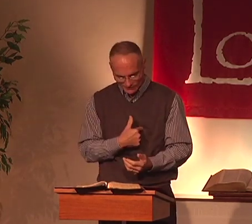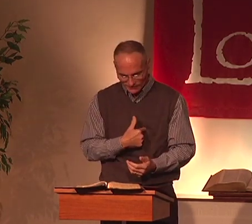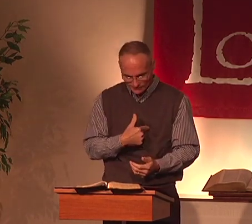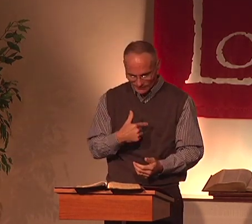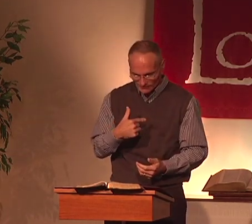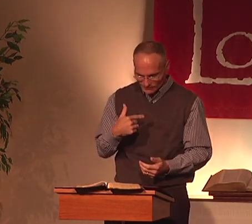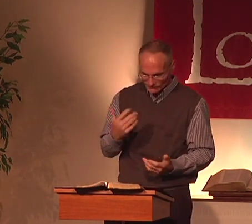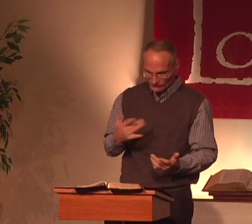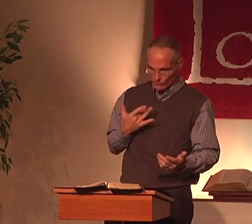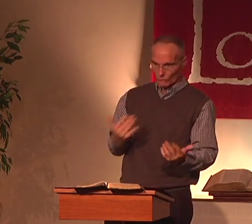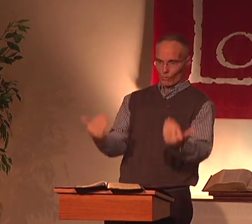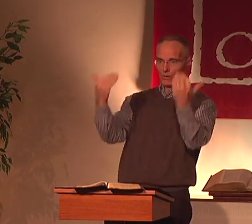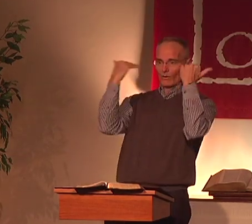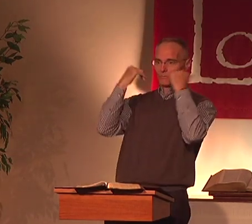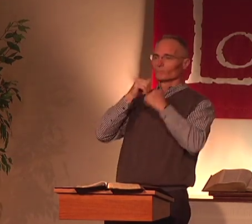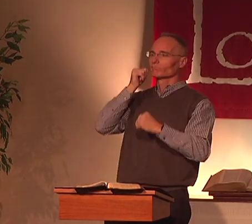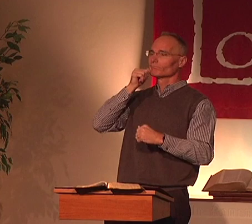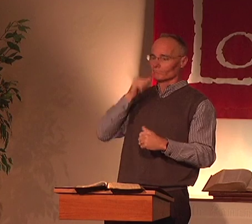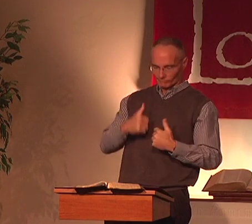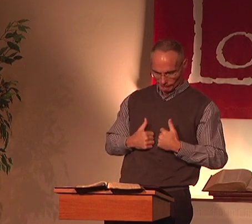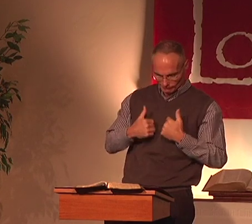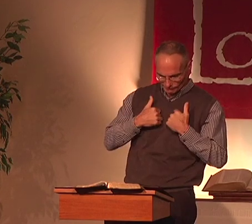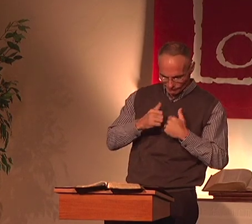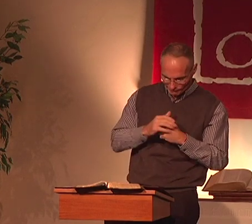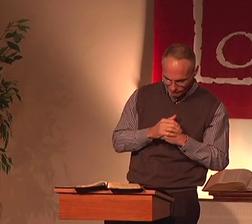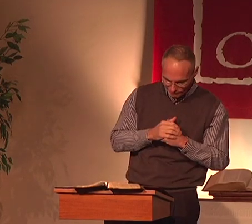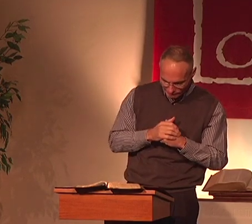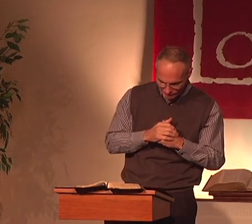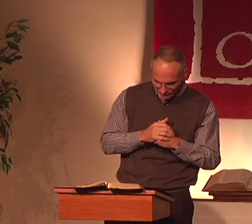causes us To feel that way Feel overwhelmed On a daily basis